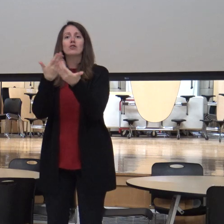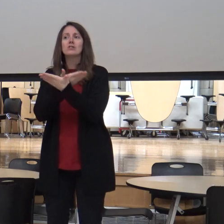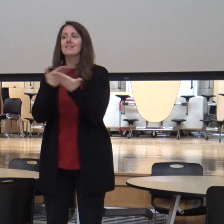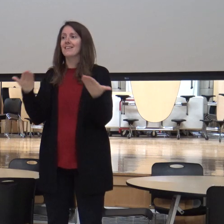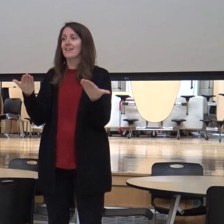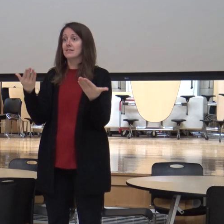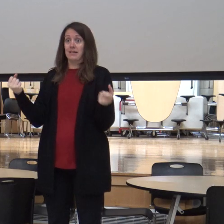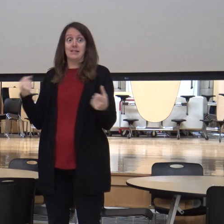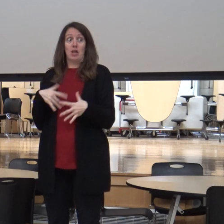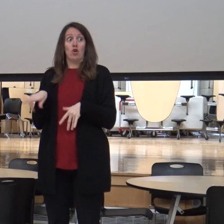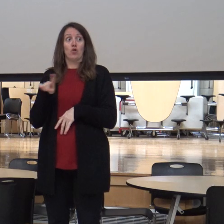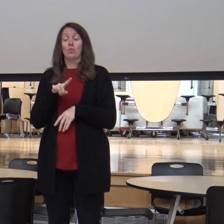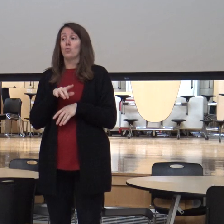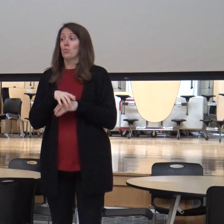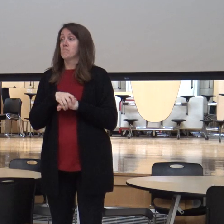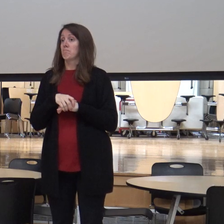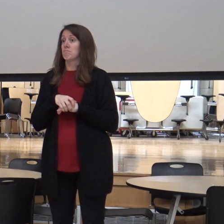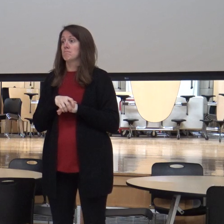that scare you?